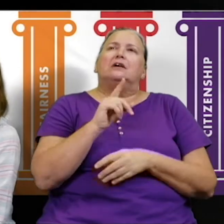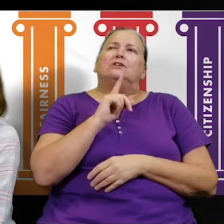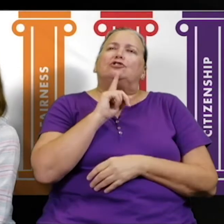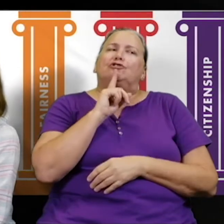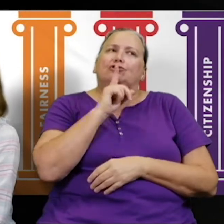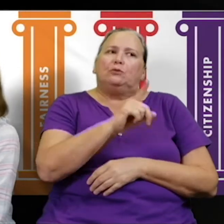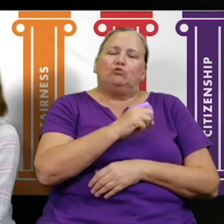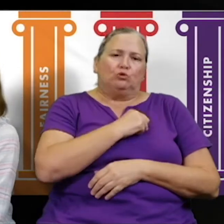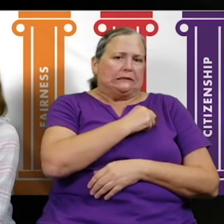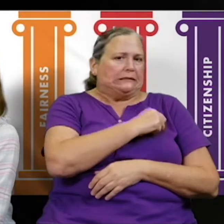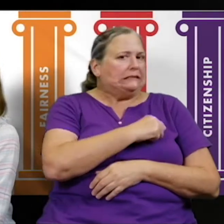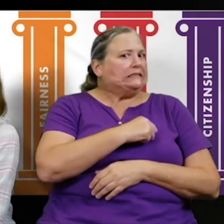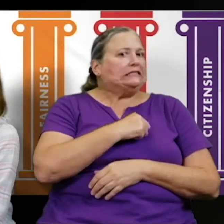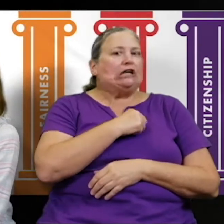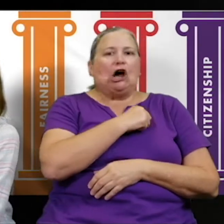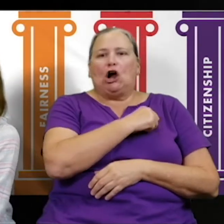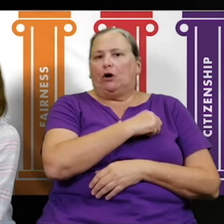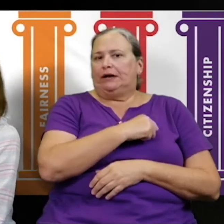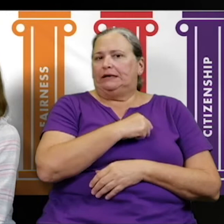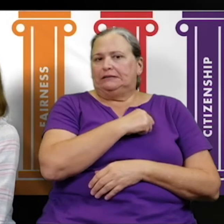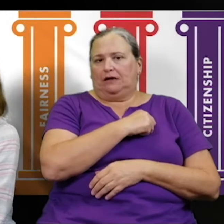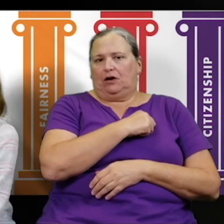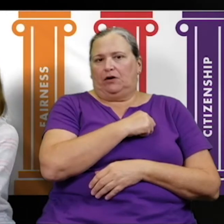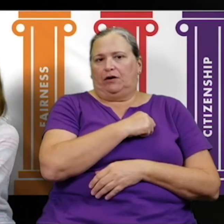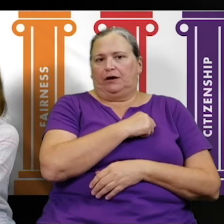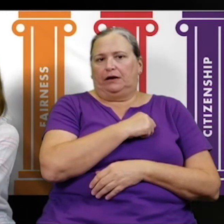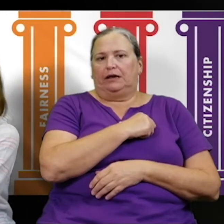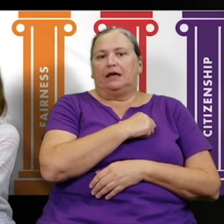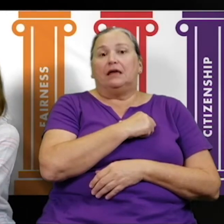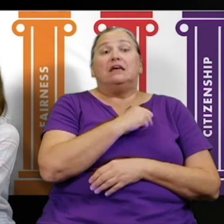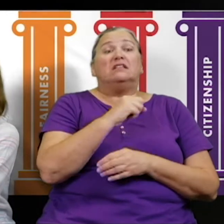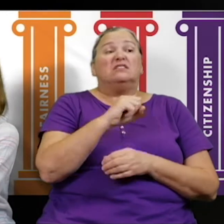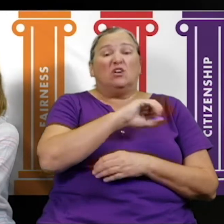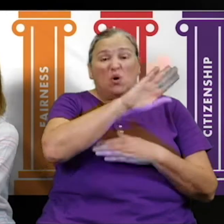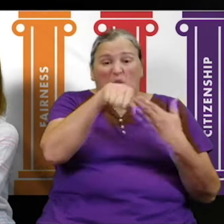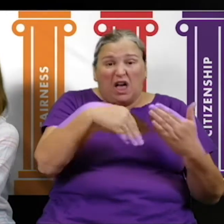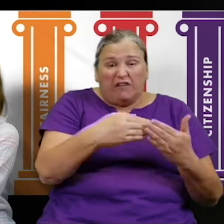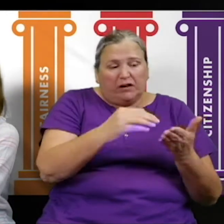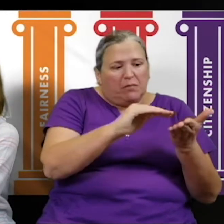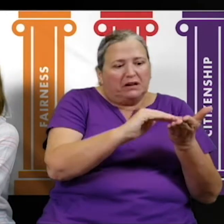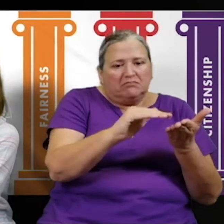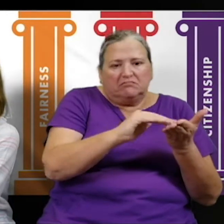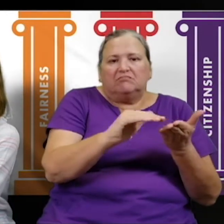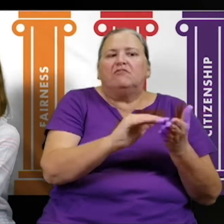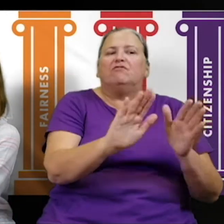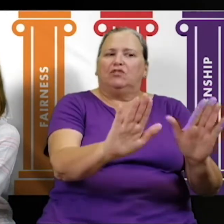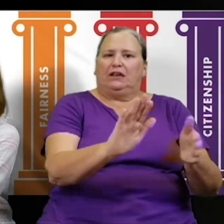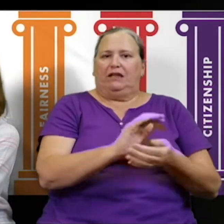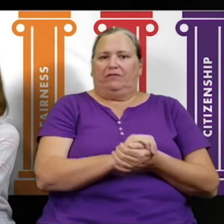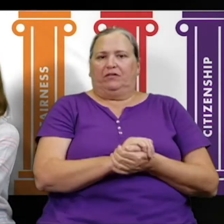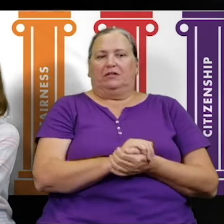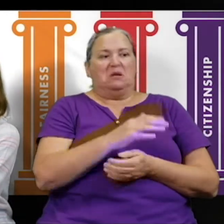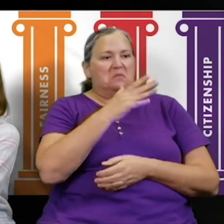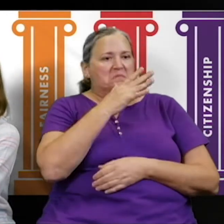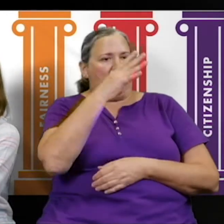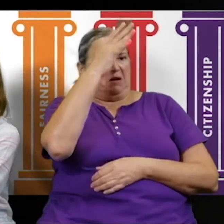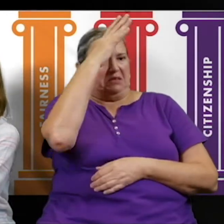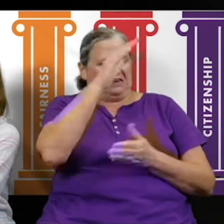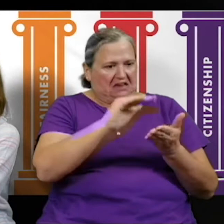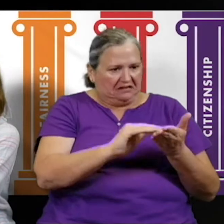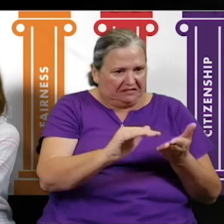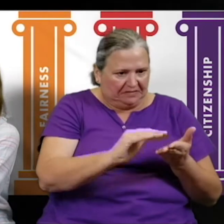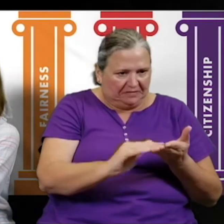really sorry, so everyone forgave her, even her parents, even her stinky baby brother, even